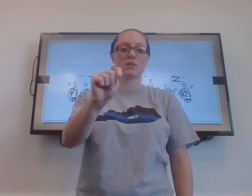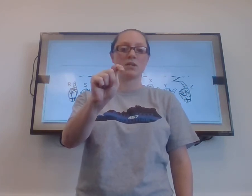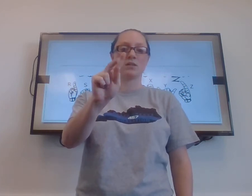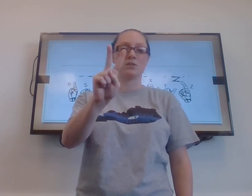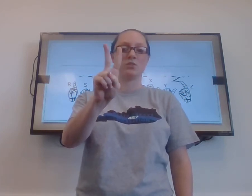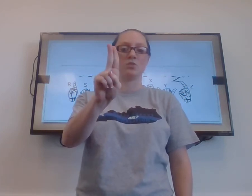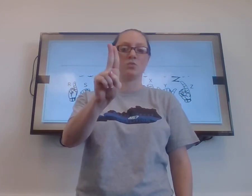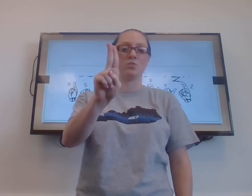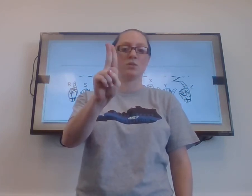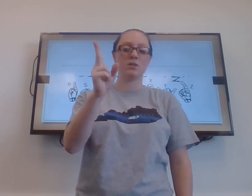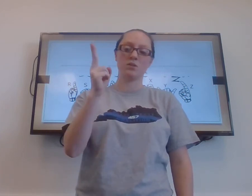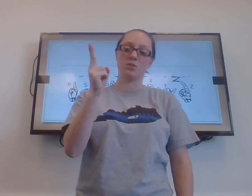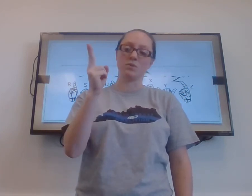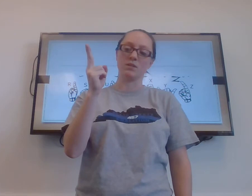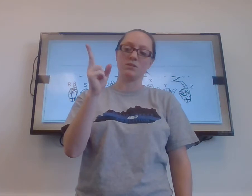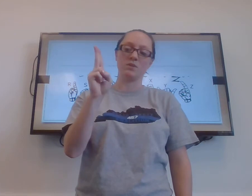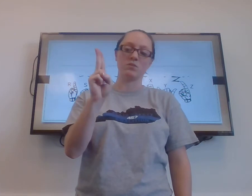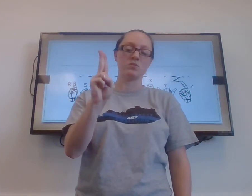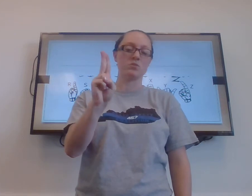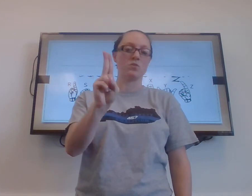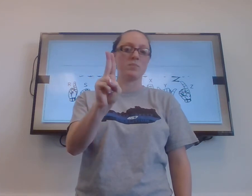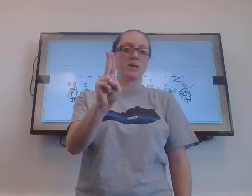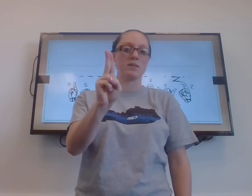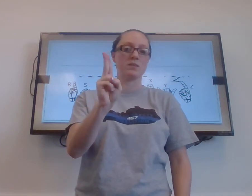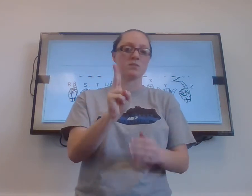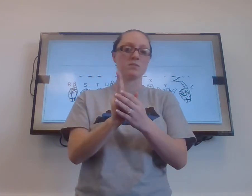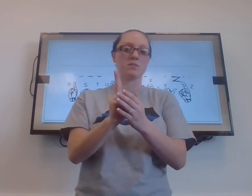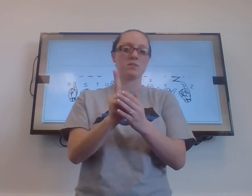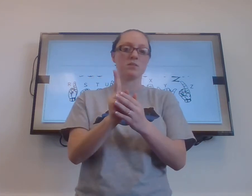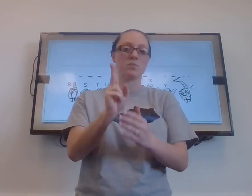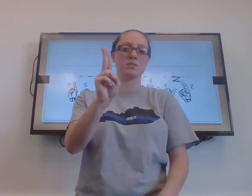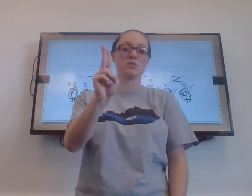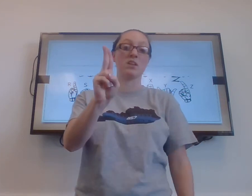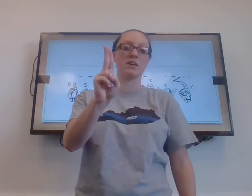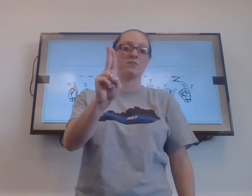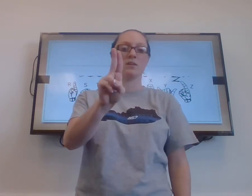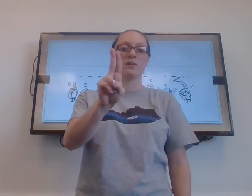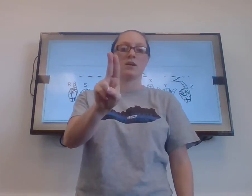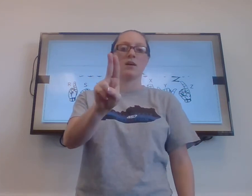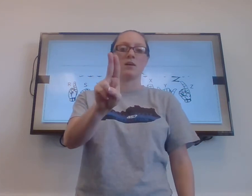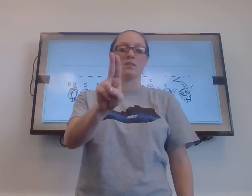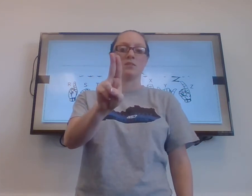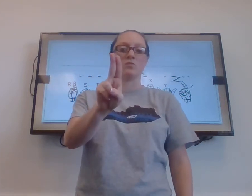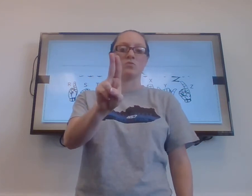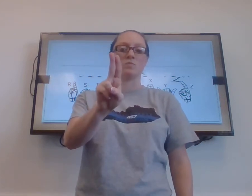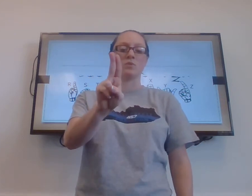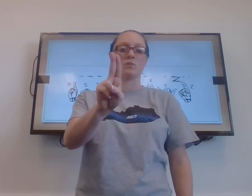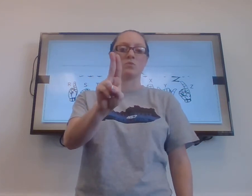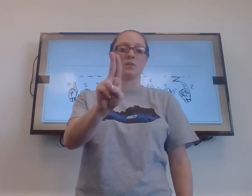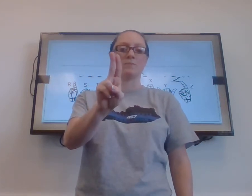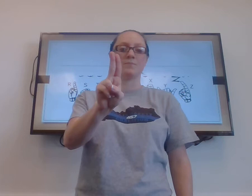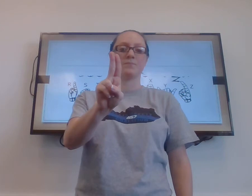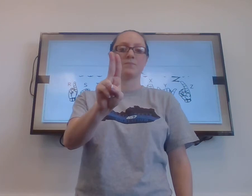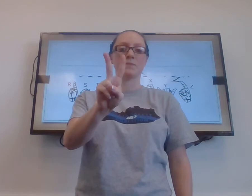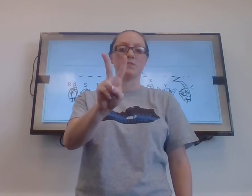Okay. U, you want these fingers to hold back the ones that are left, and then the U should point up straight.